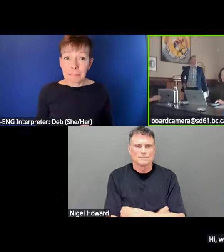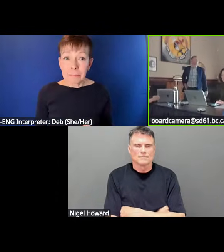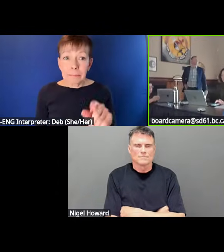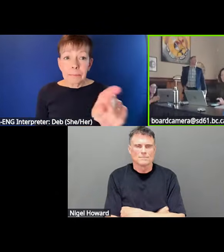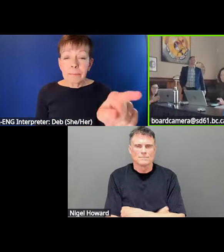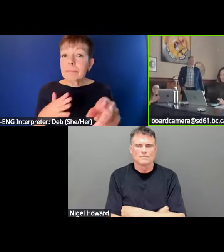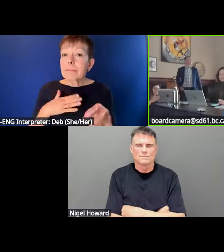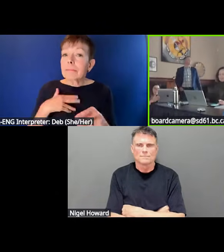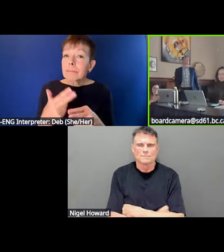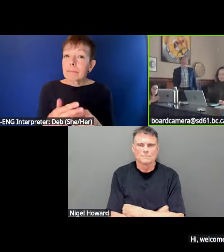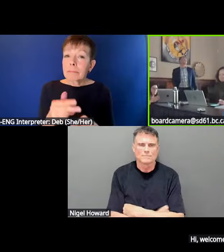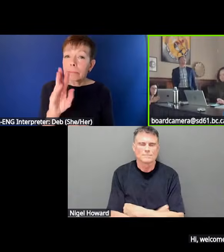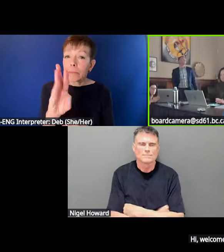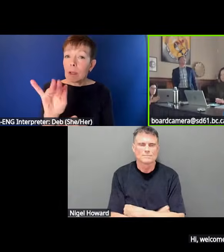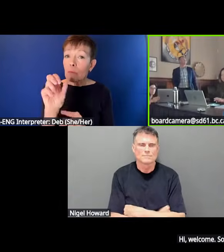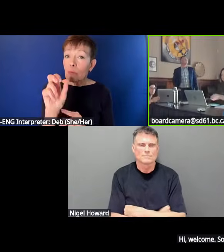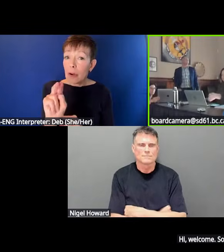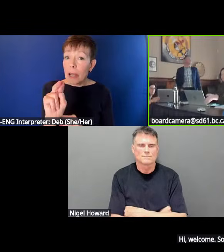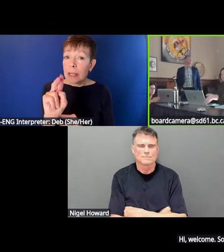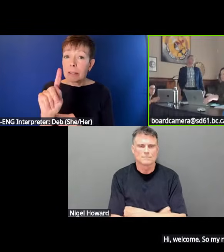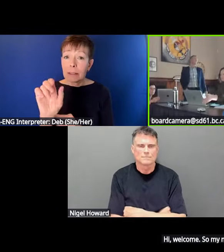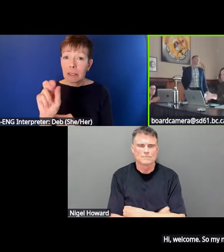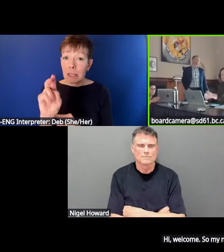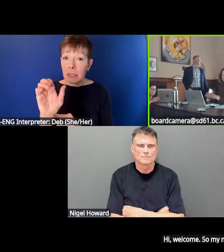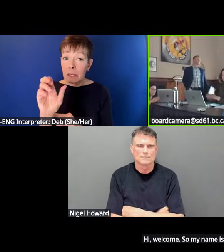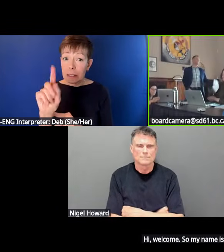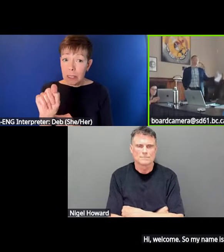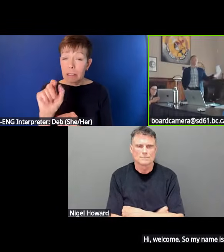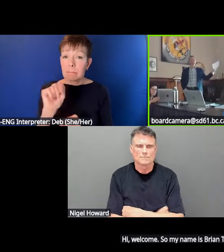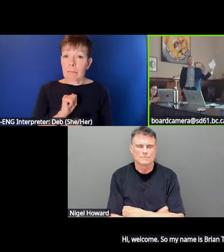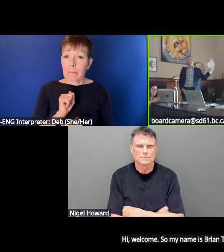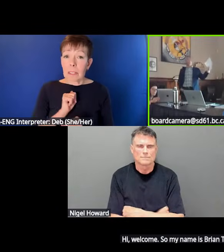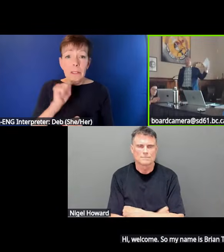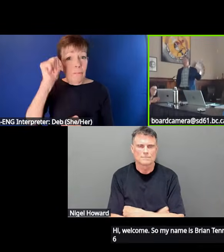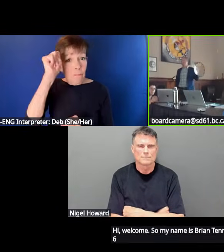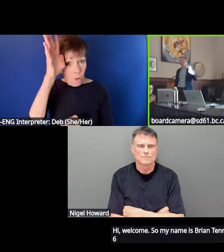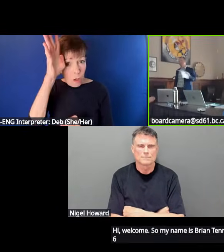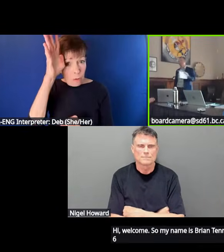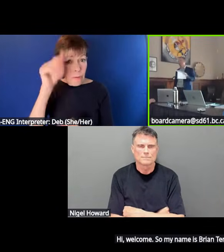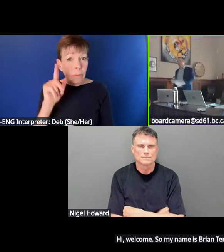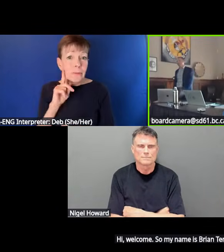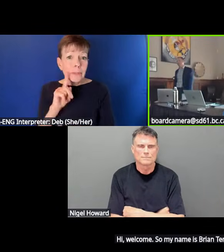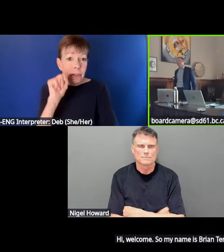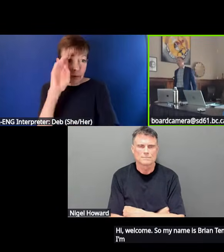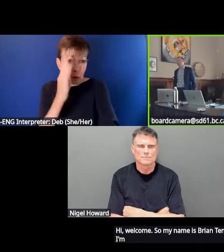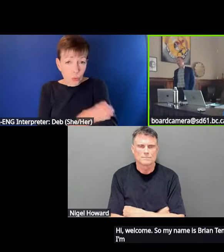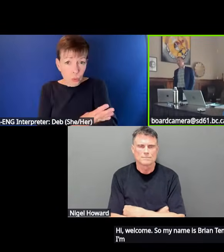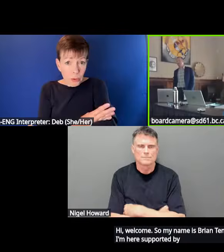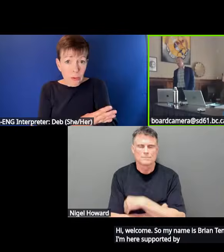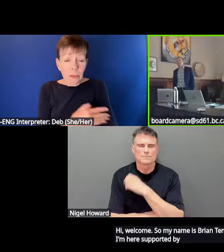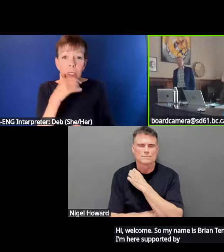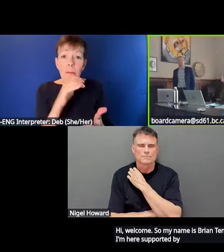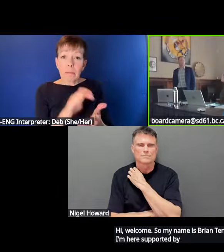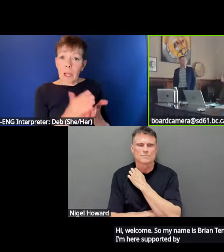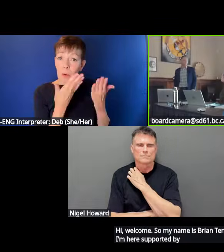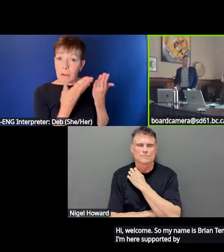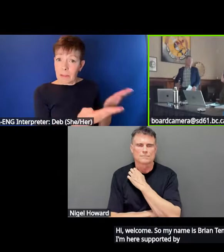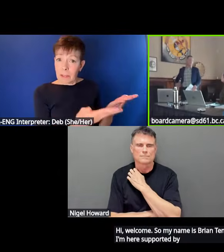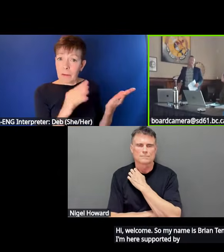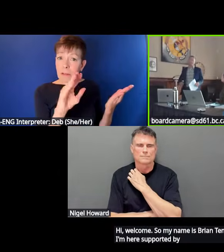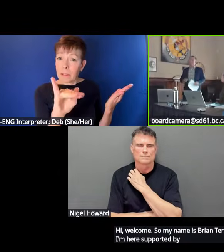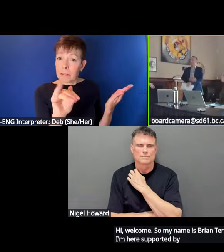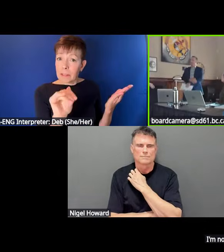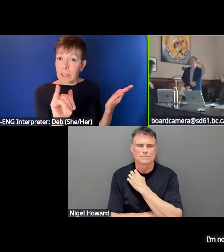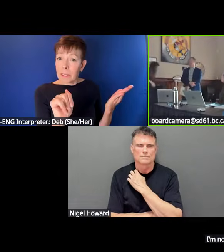So my name is Brian Tennant. I'm a parent of a deaf student in ST61. And I'm here supported by my wife, yes, my baby this evening